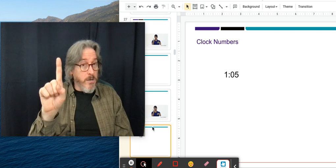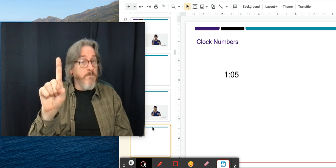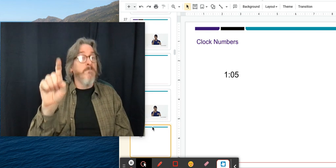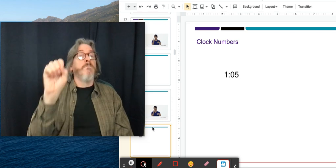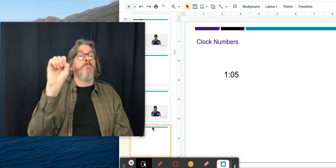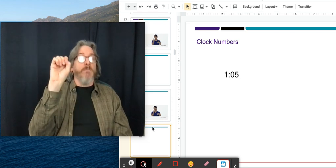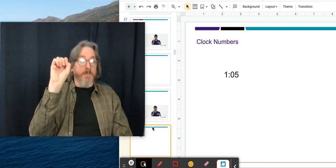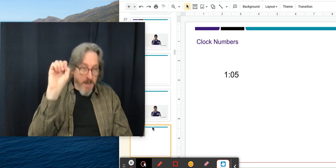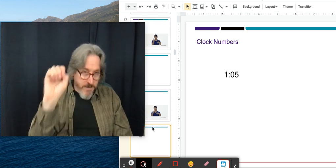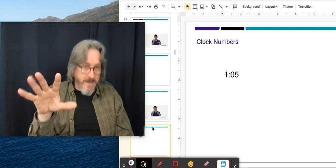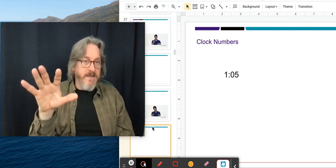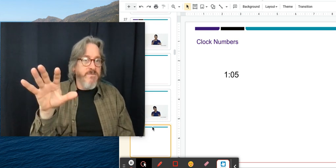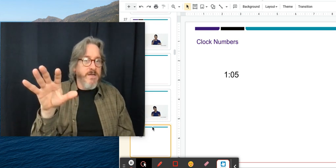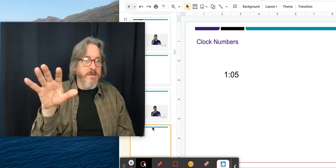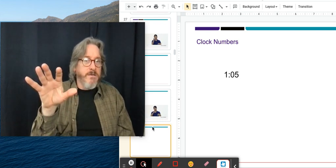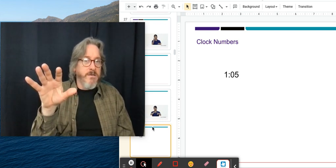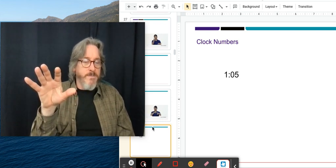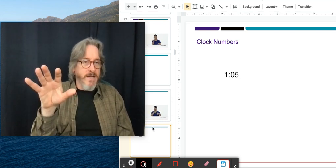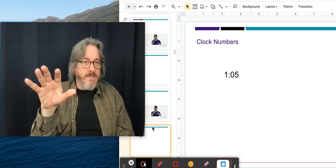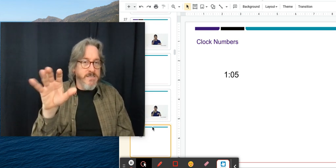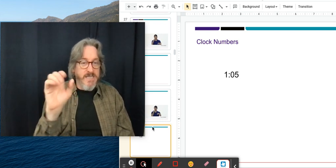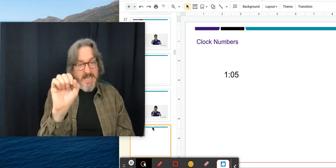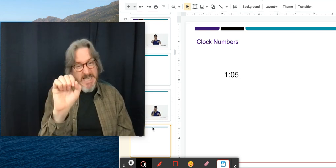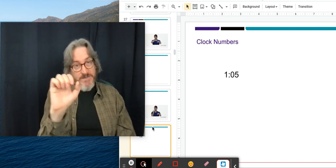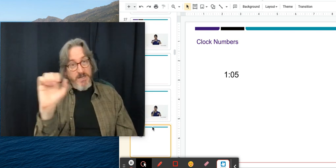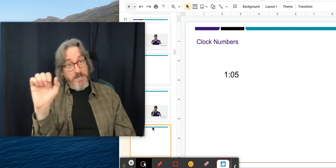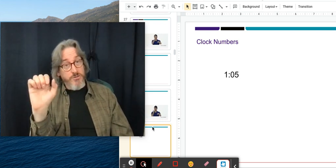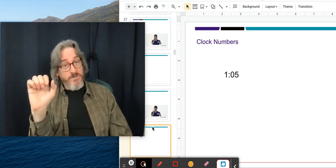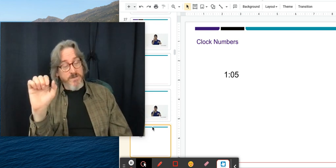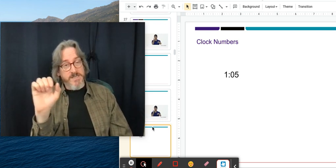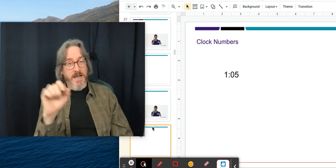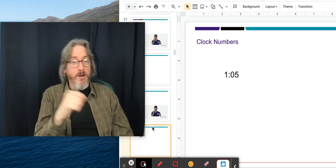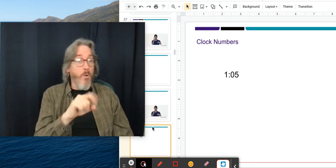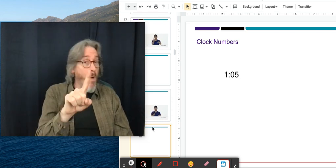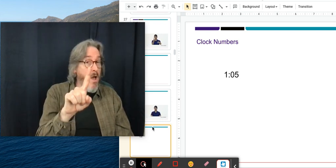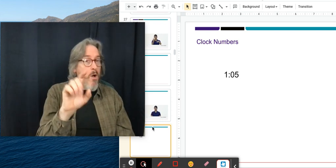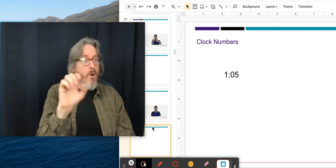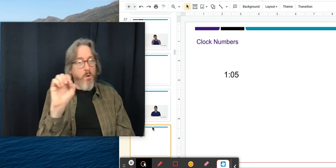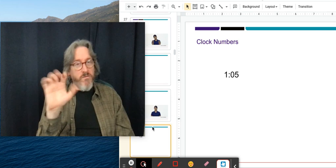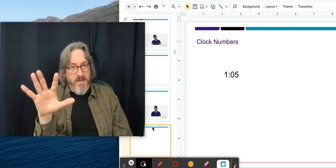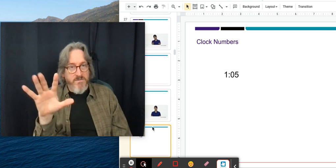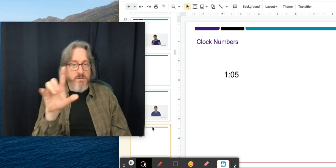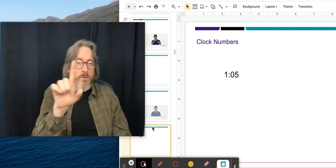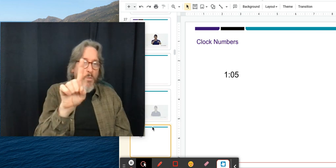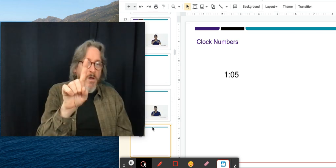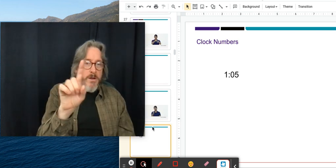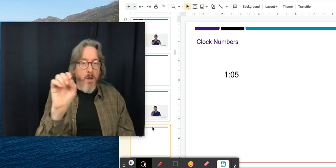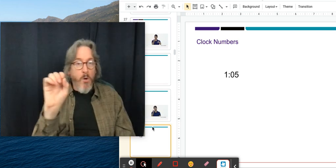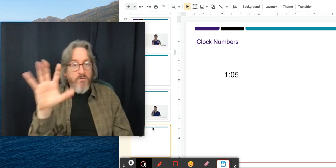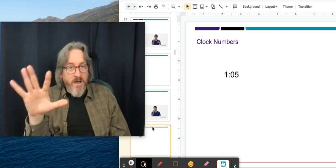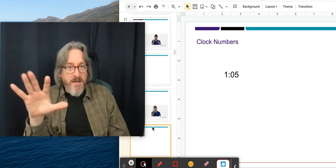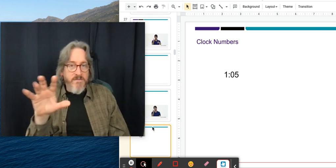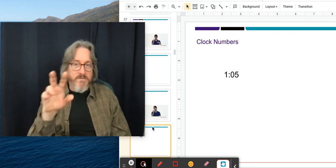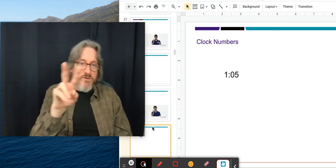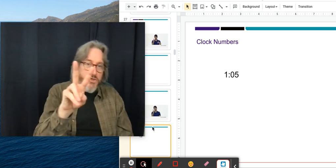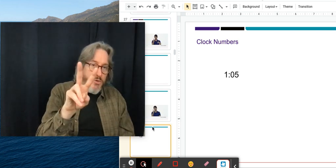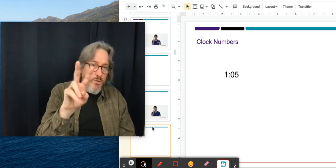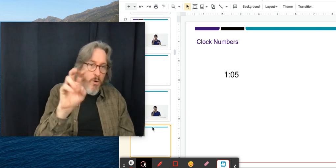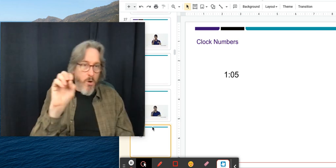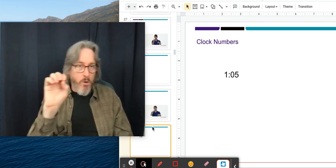hour, and then give the minutes. Even a little drift to the side. 05,